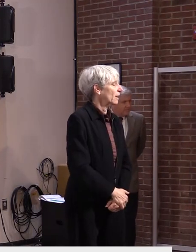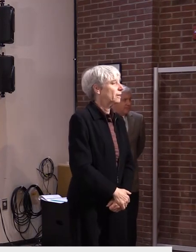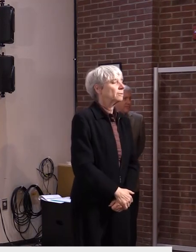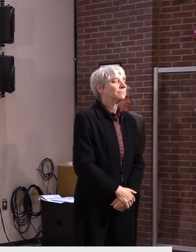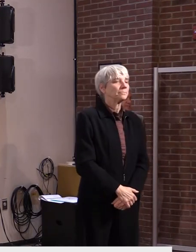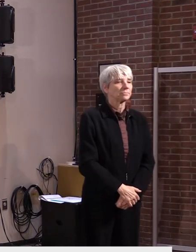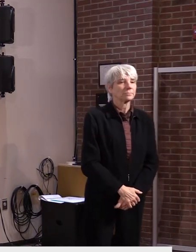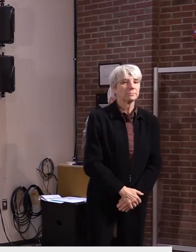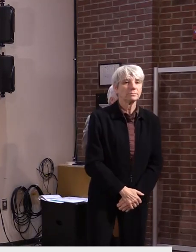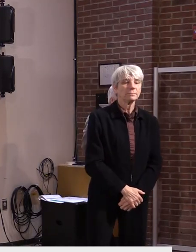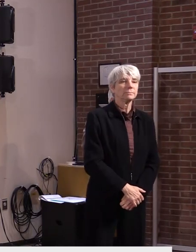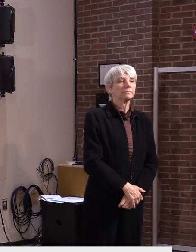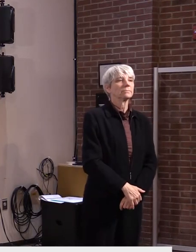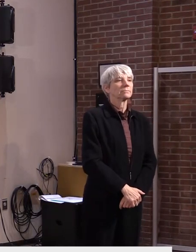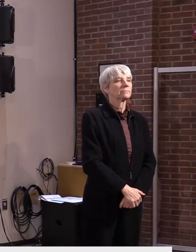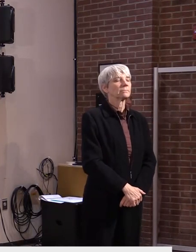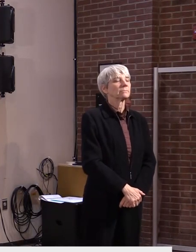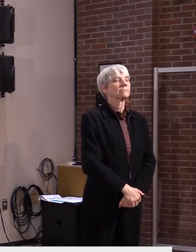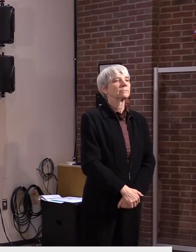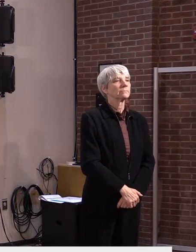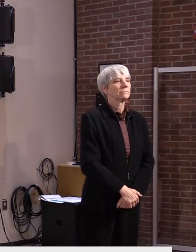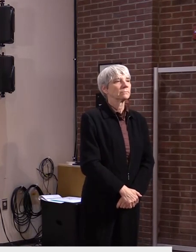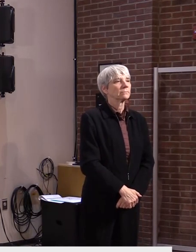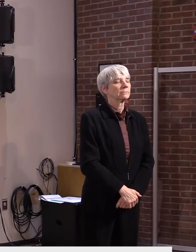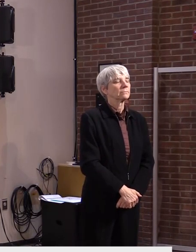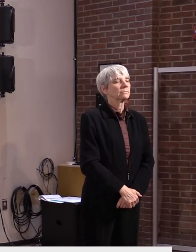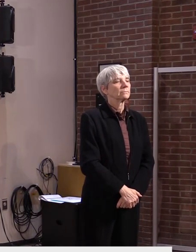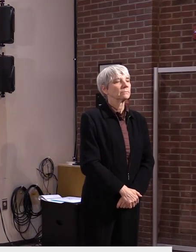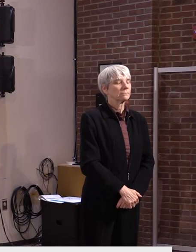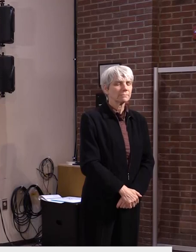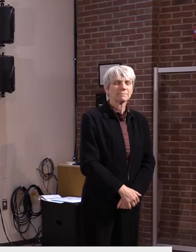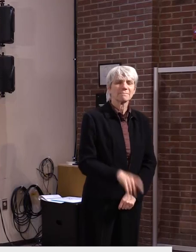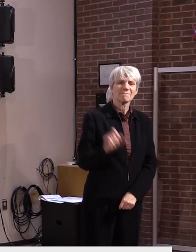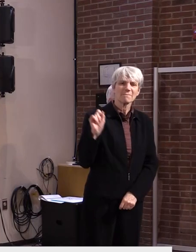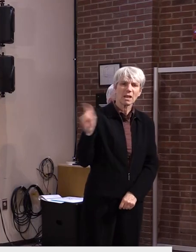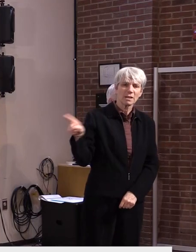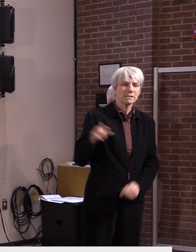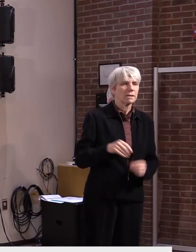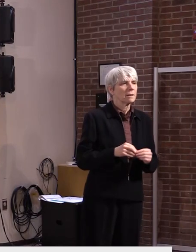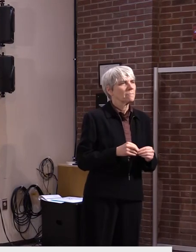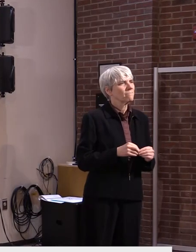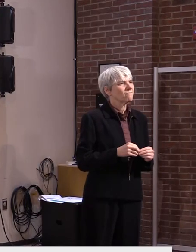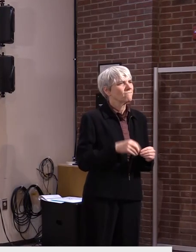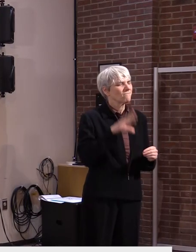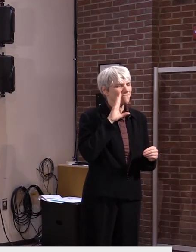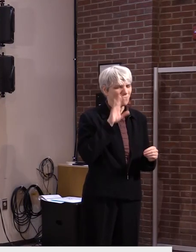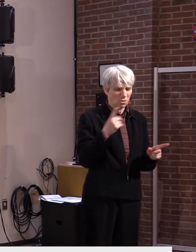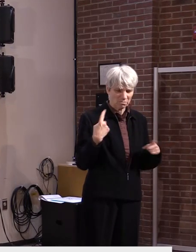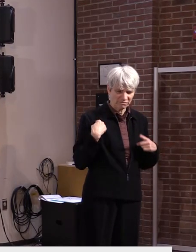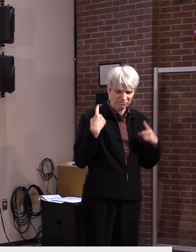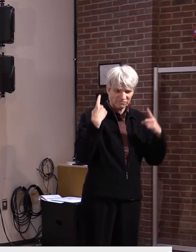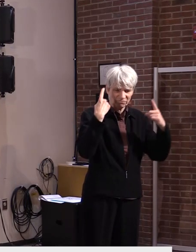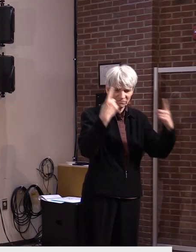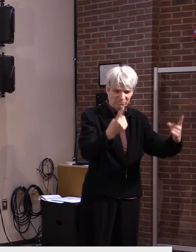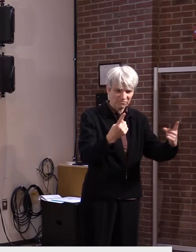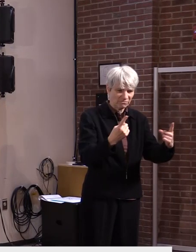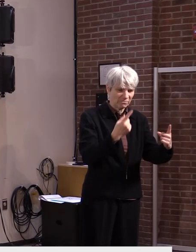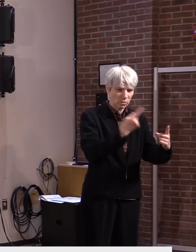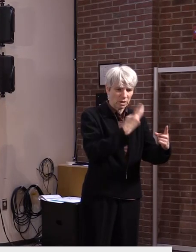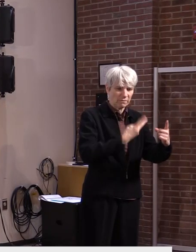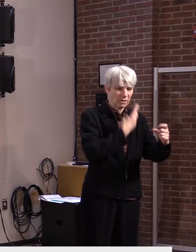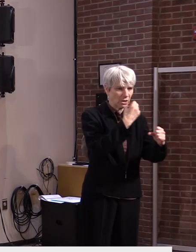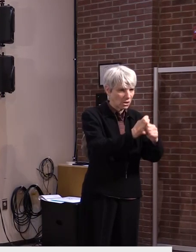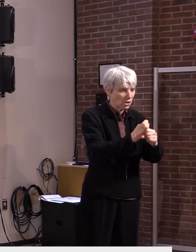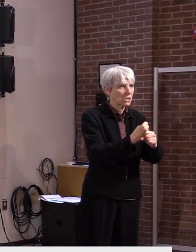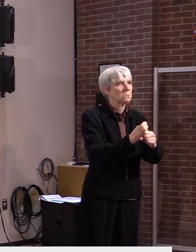I guess, Governor, I mean, it seems that at this point in the pandemic here in Vermont, New England's doing